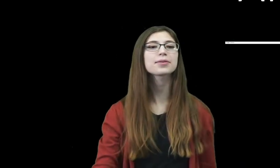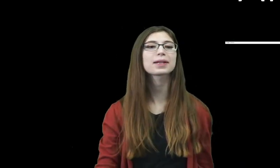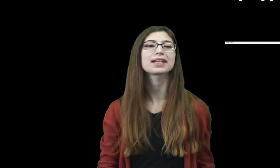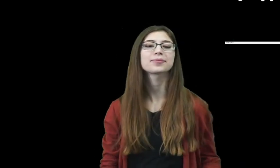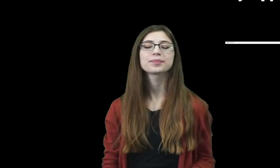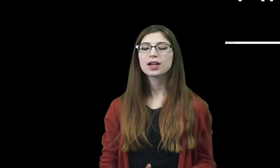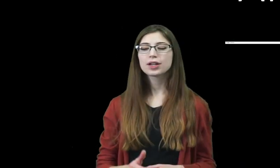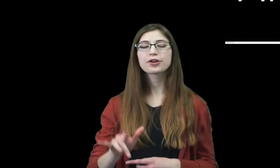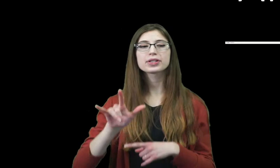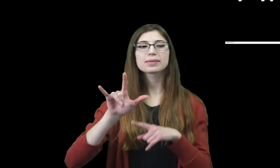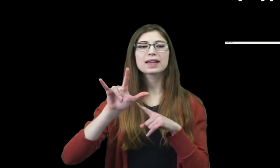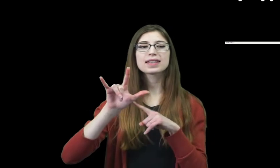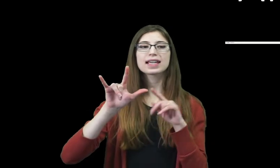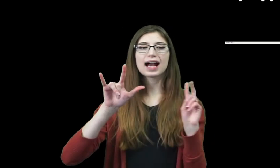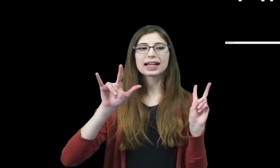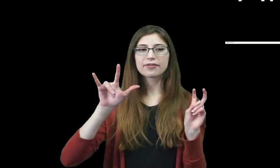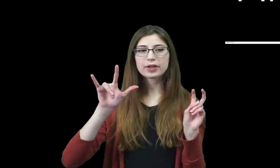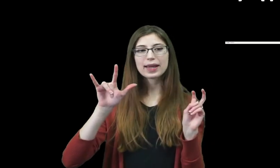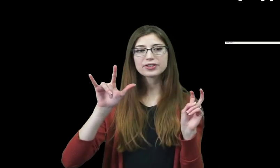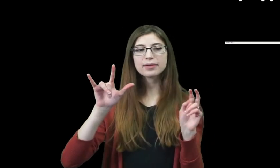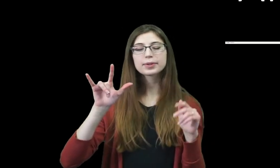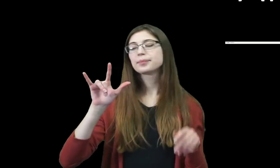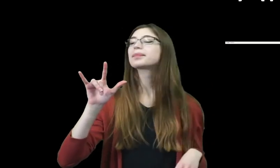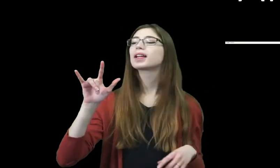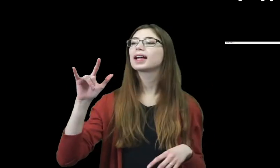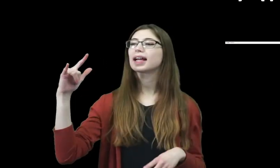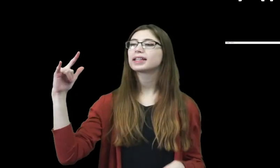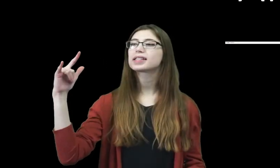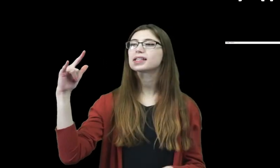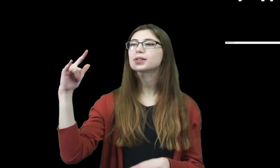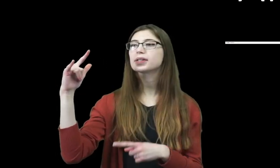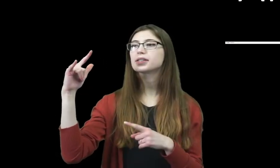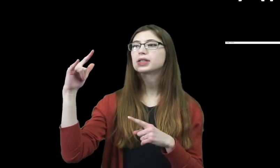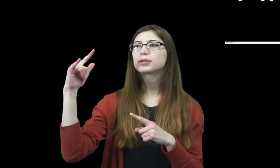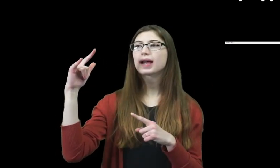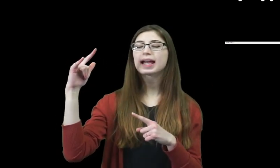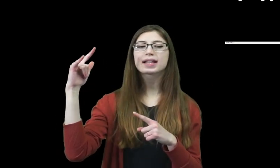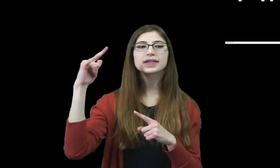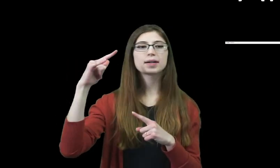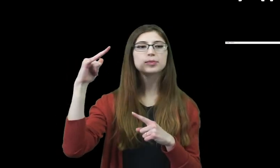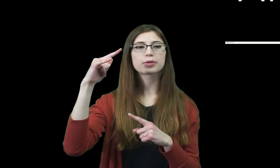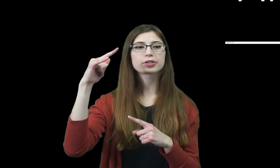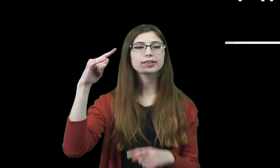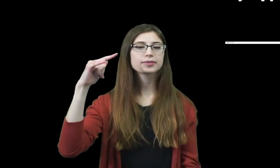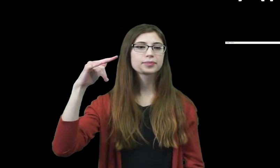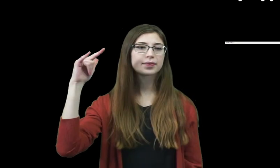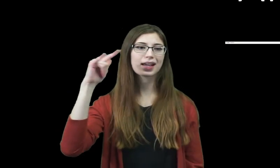Airplane. You're going to make the I love you handshake, and this is going to do a double motion.